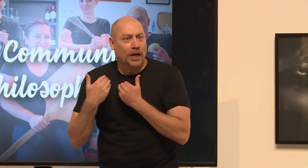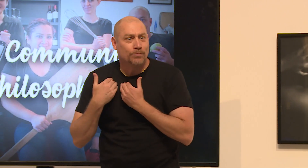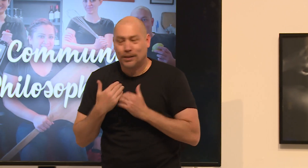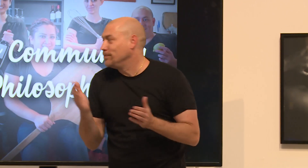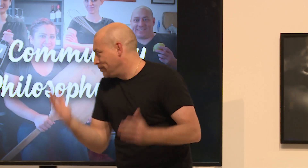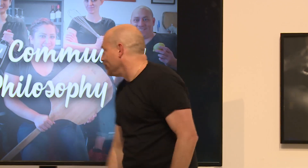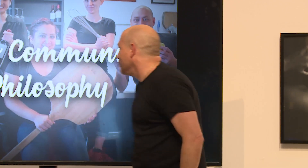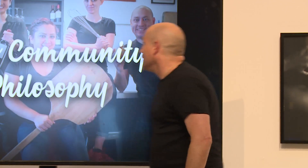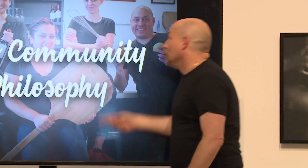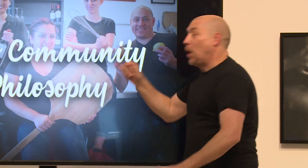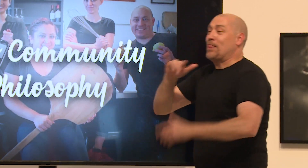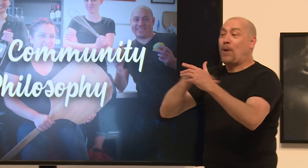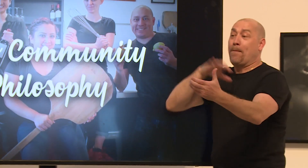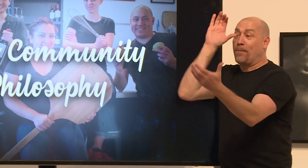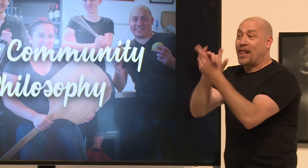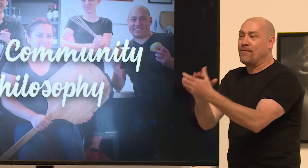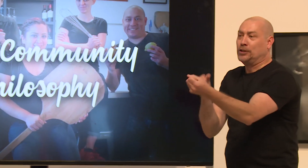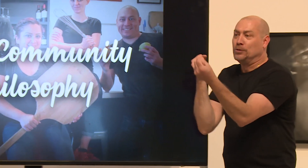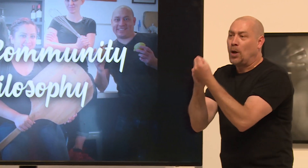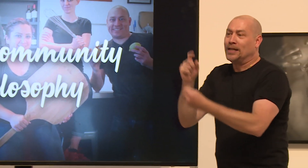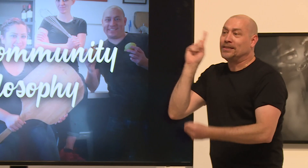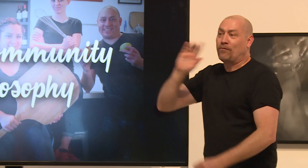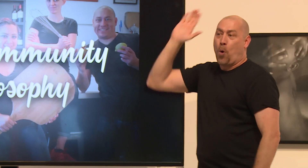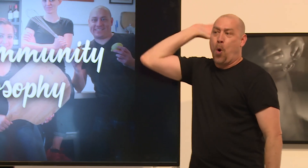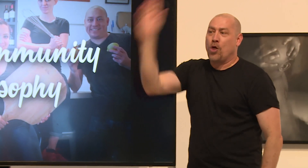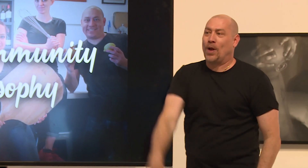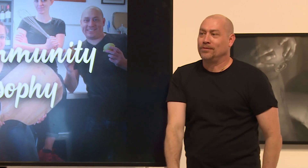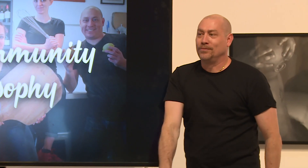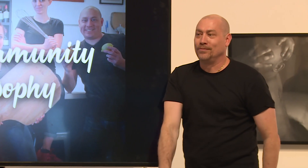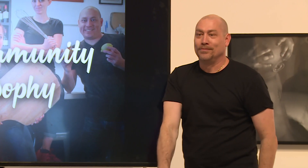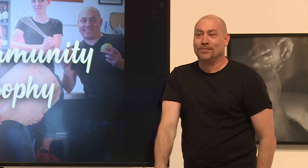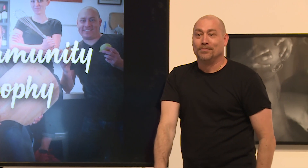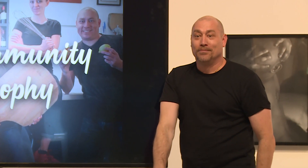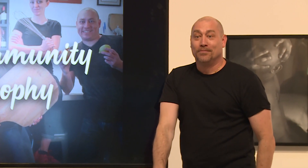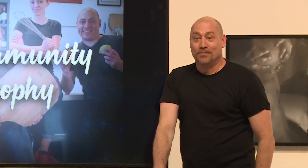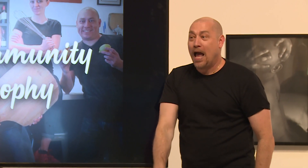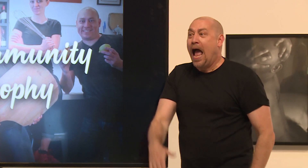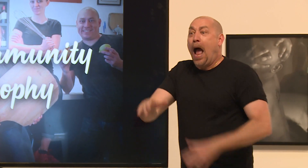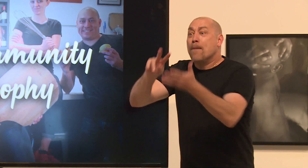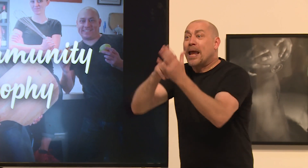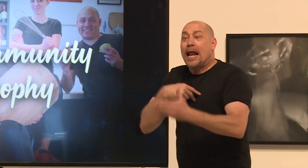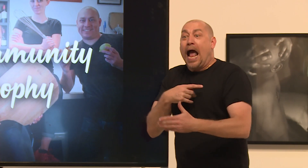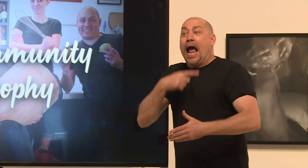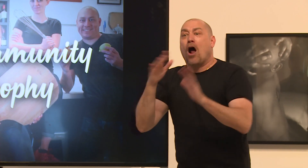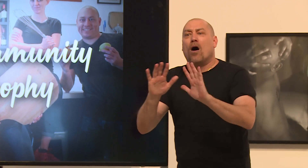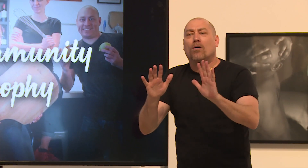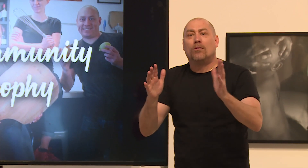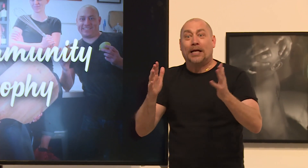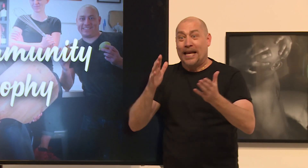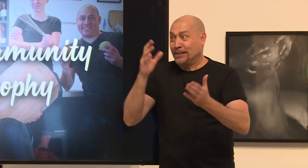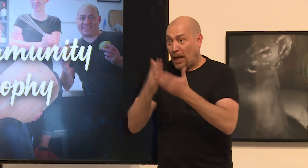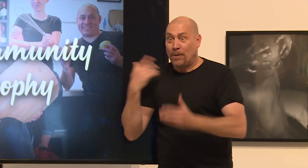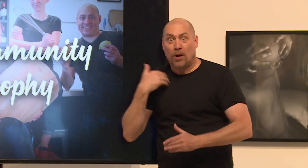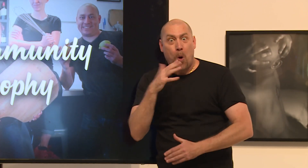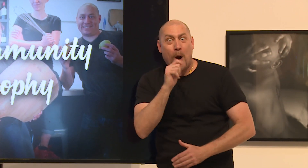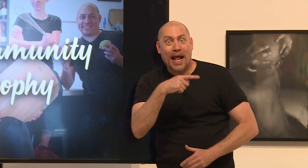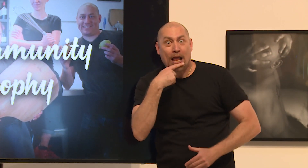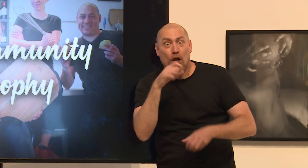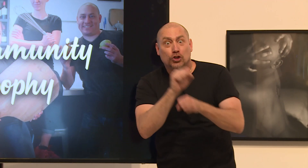has. But that's the reason that I am in complete support of the deaf community philosophy.